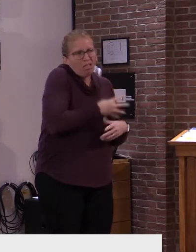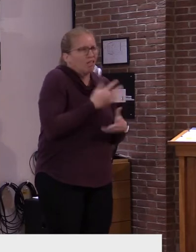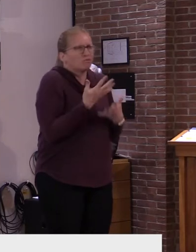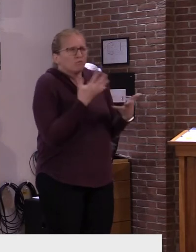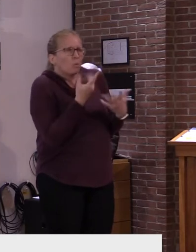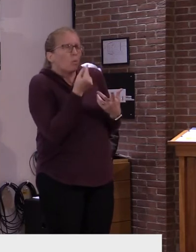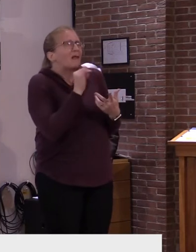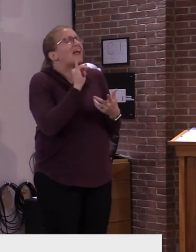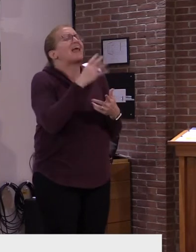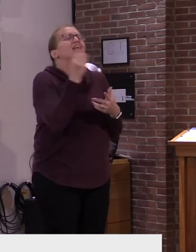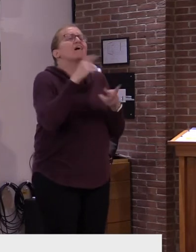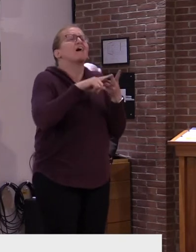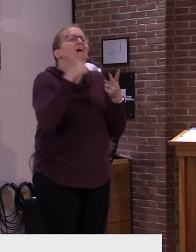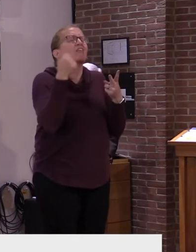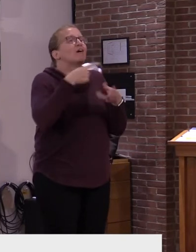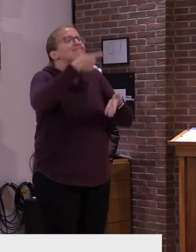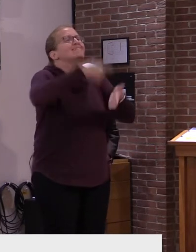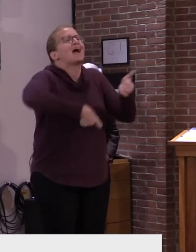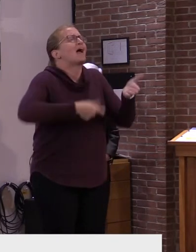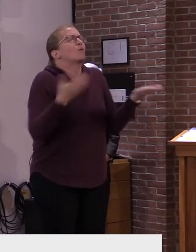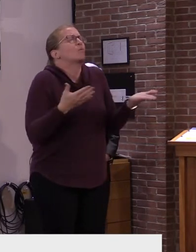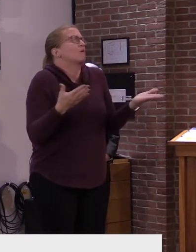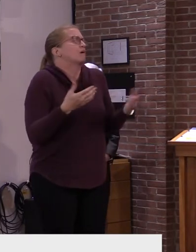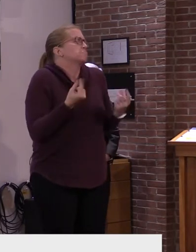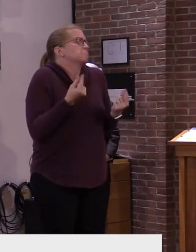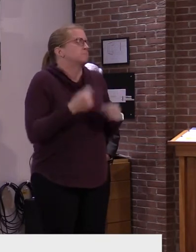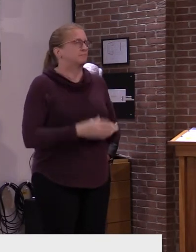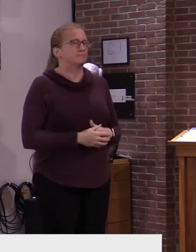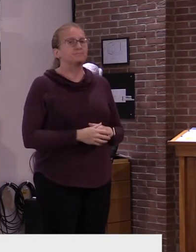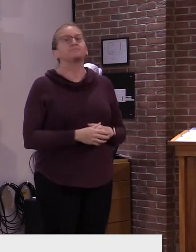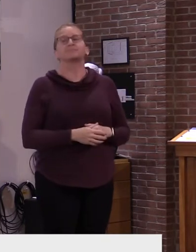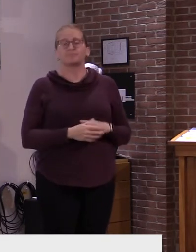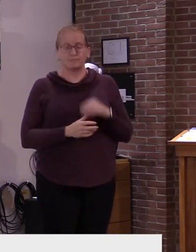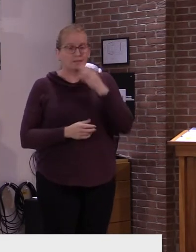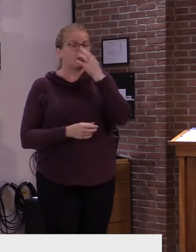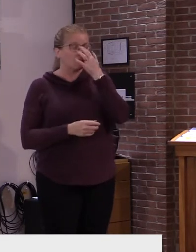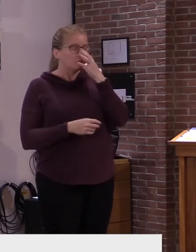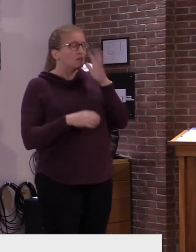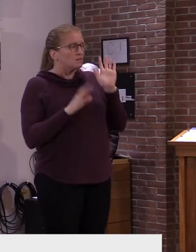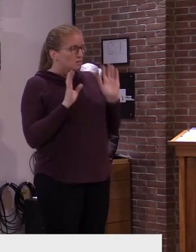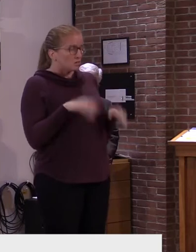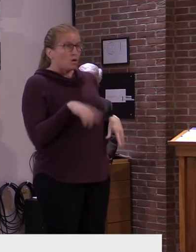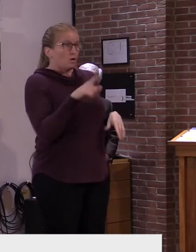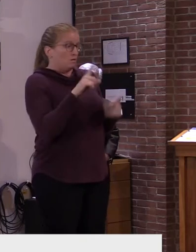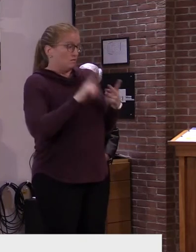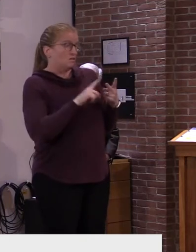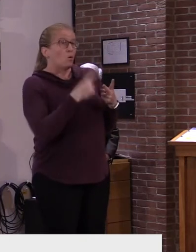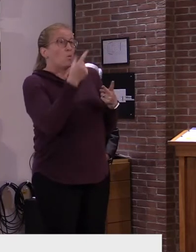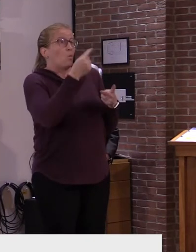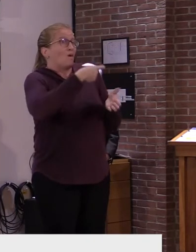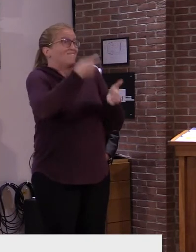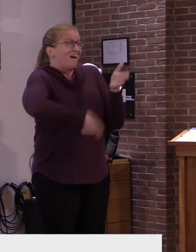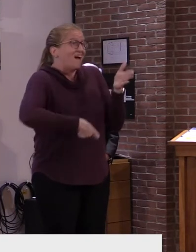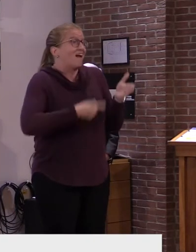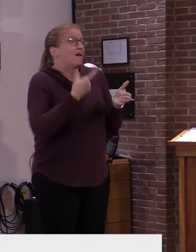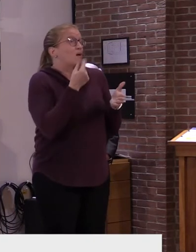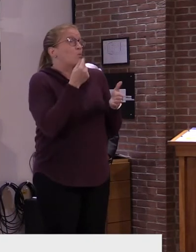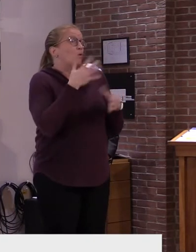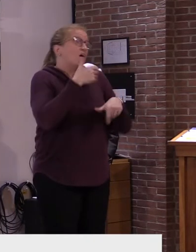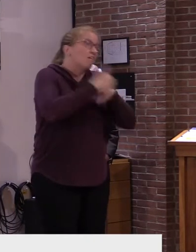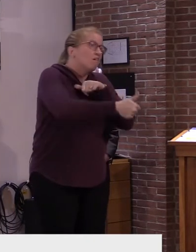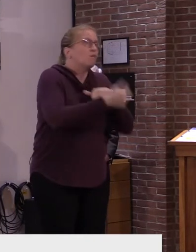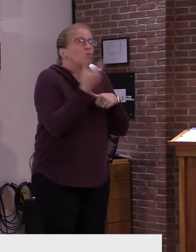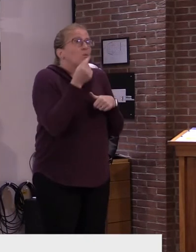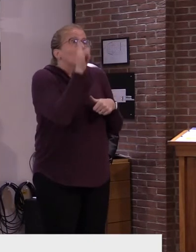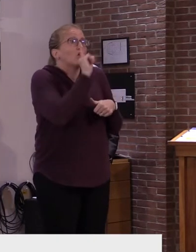Thanks for the question, Calvin. Working from back to front, we haven't yet contemplated exactly what enforcement would